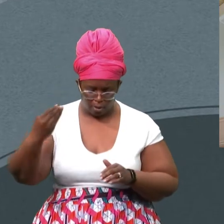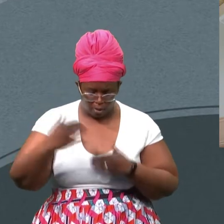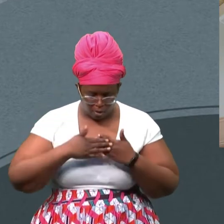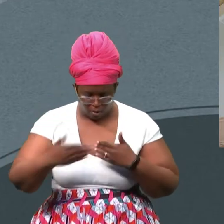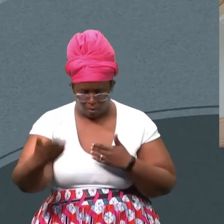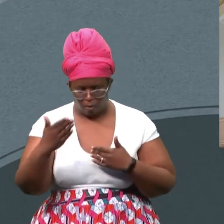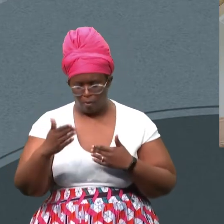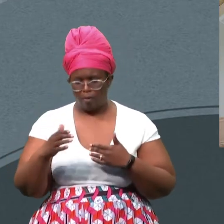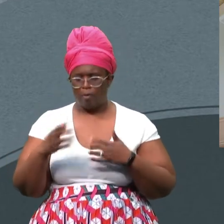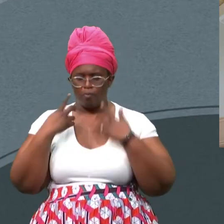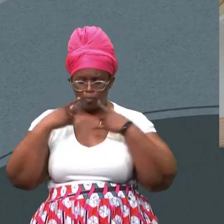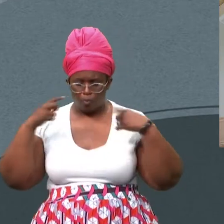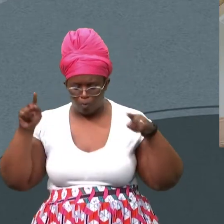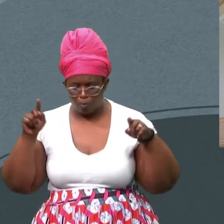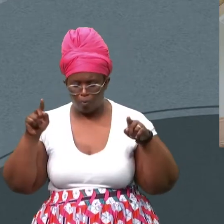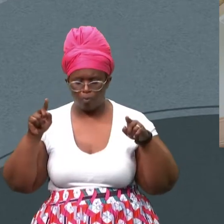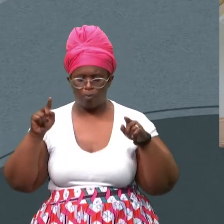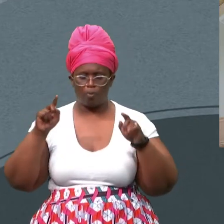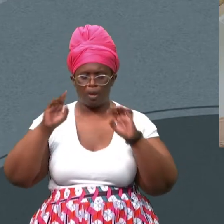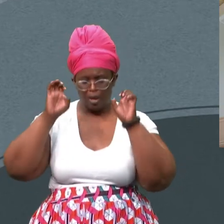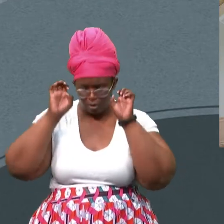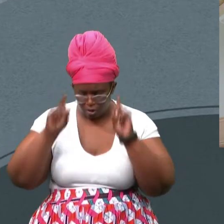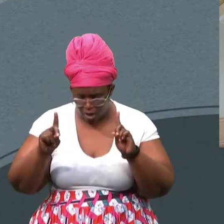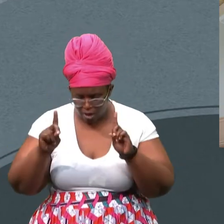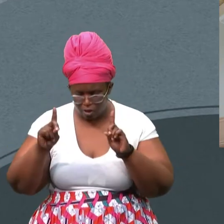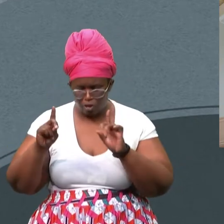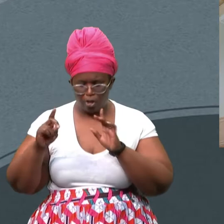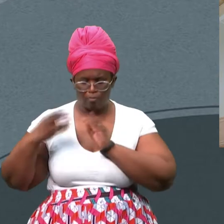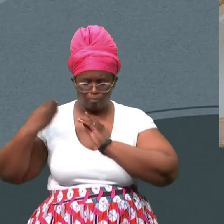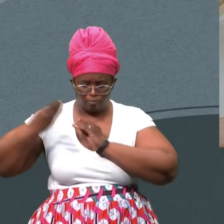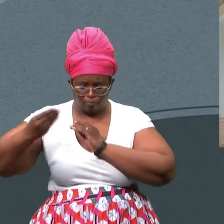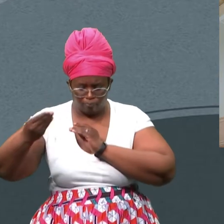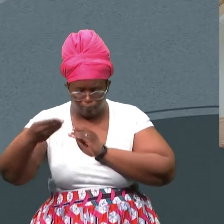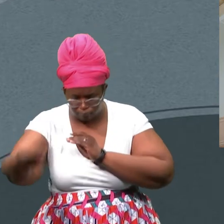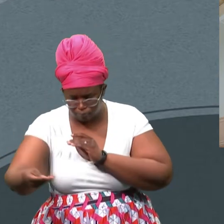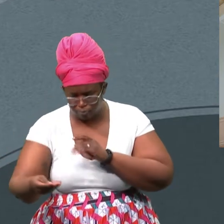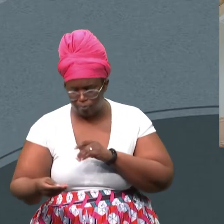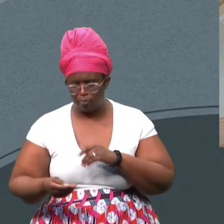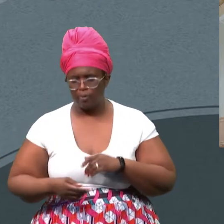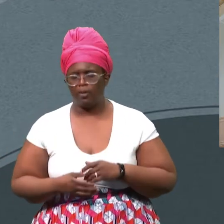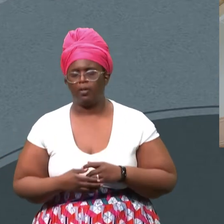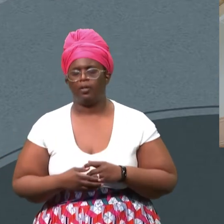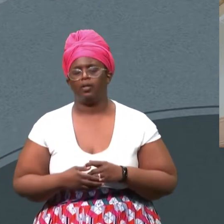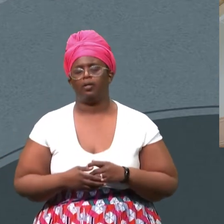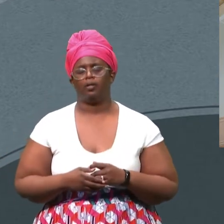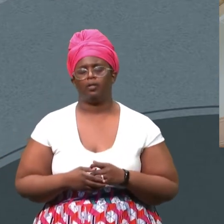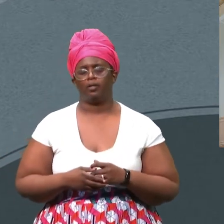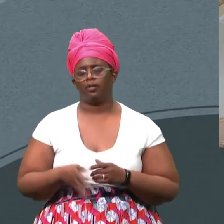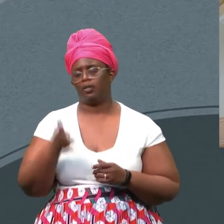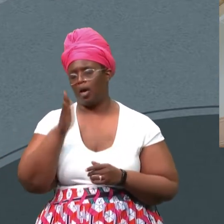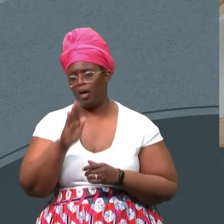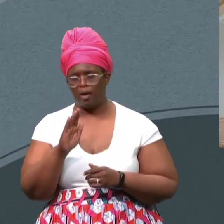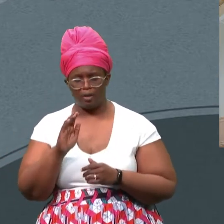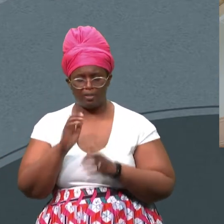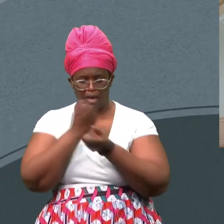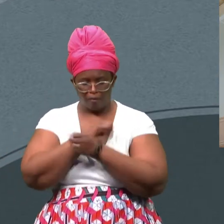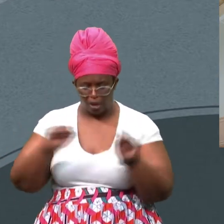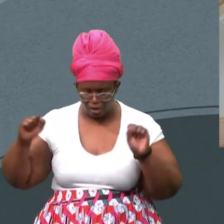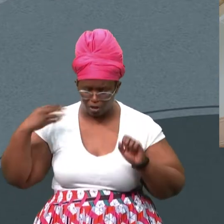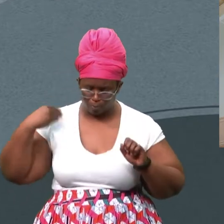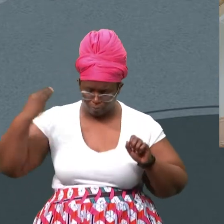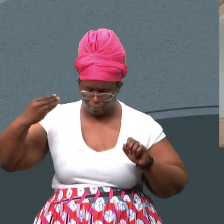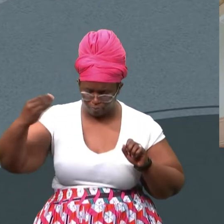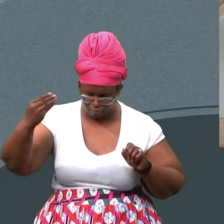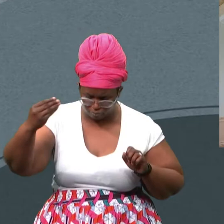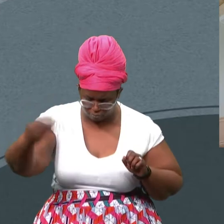be prosperity. From now on, there'll be a closer walk with you. From now on, there won't be anyone left in my family unsaved. From now on, God,